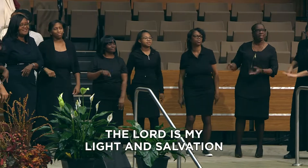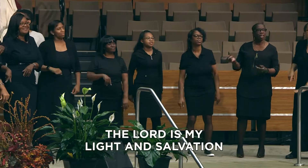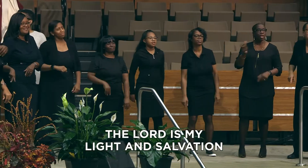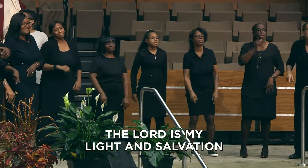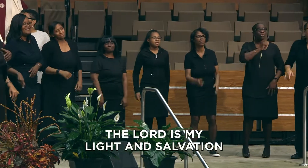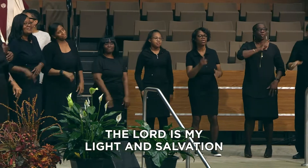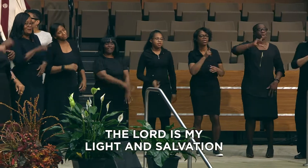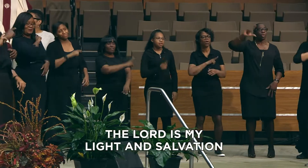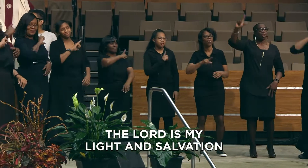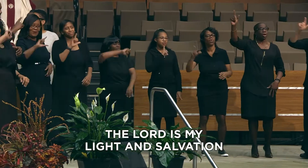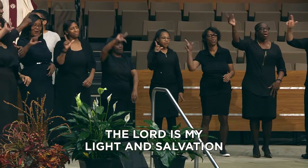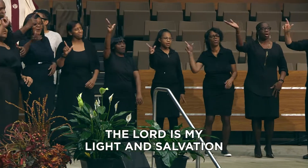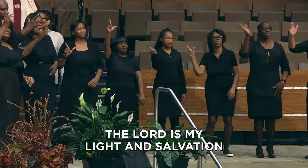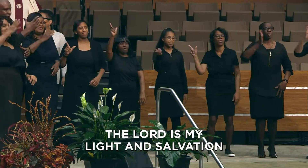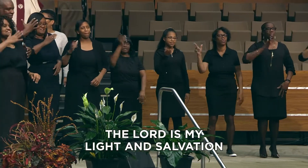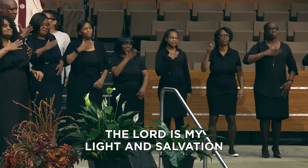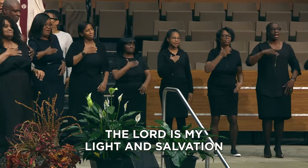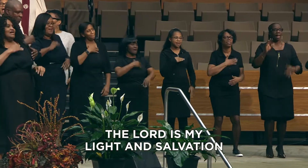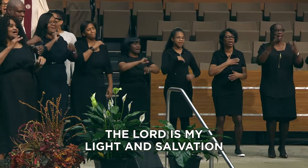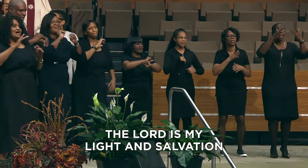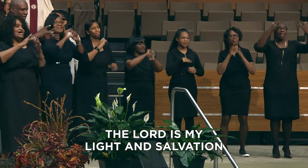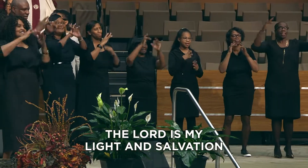afraid? The Lord is my Lord.